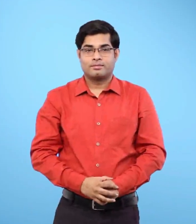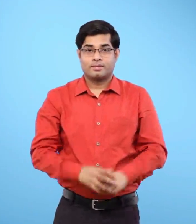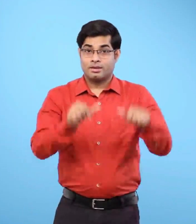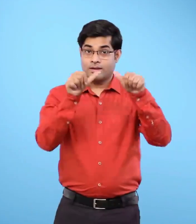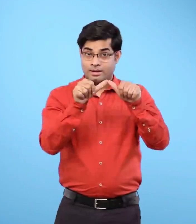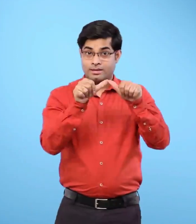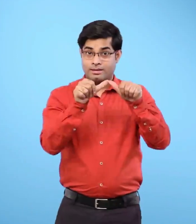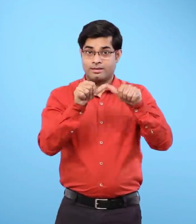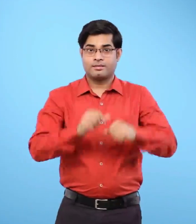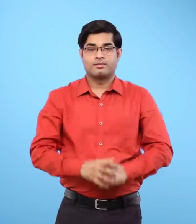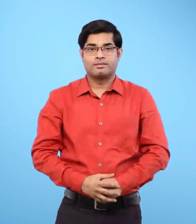A.